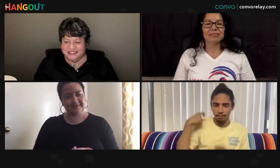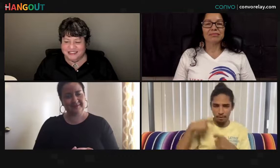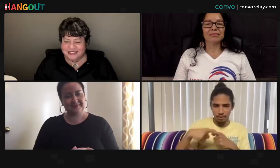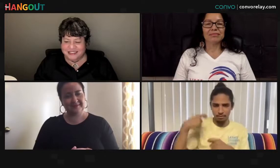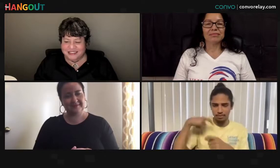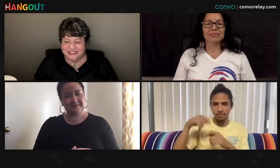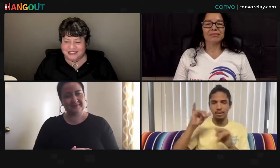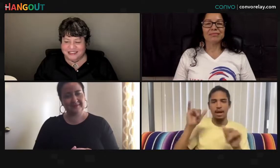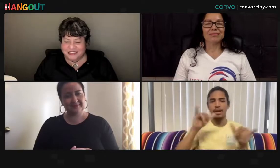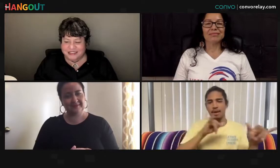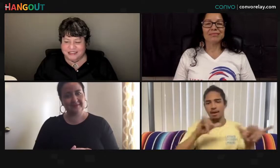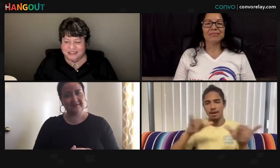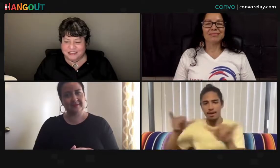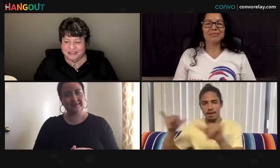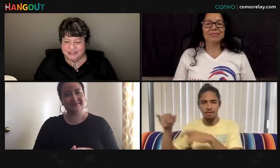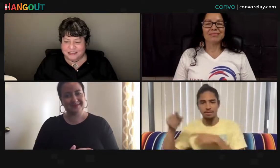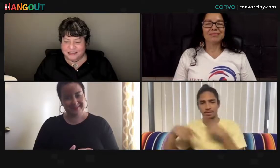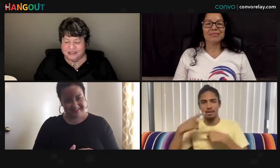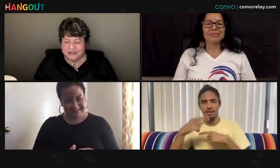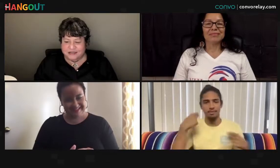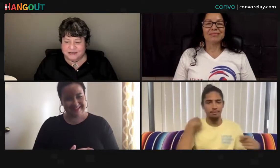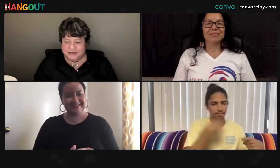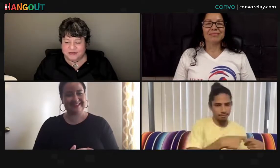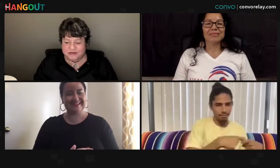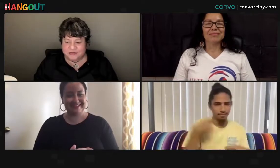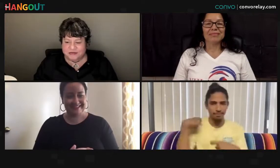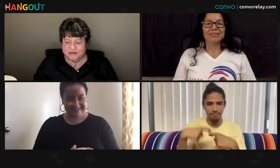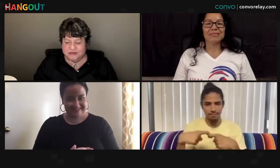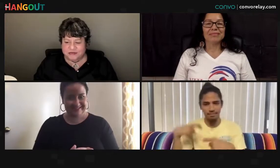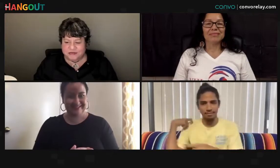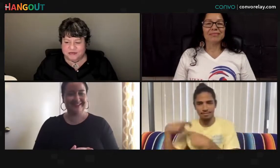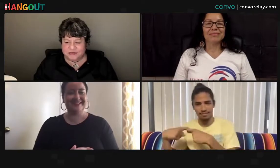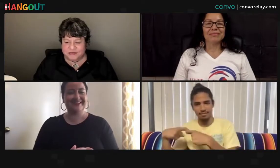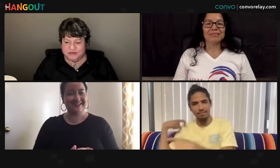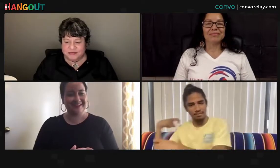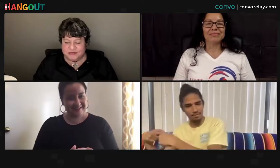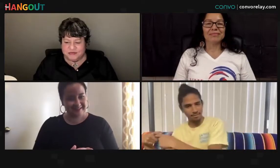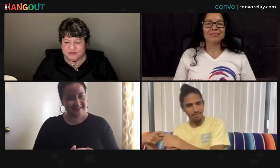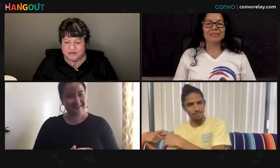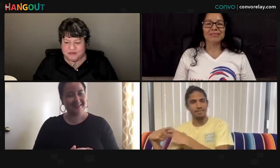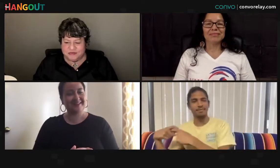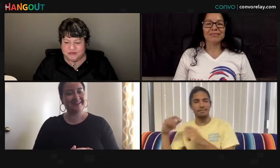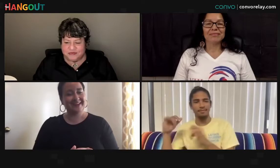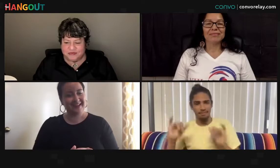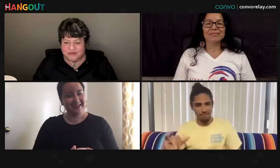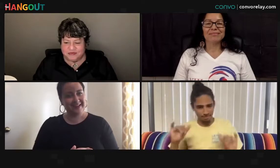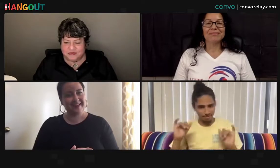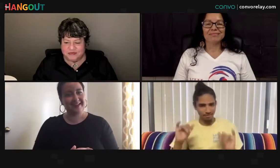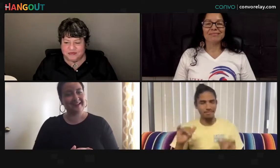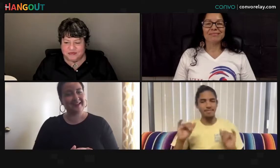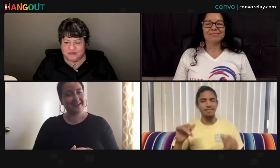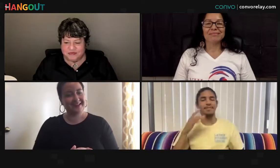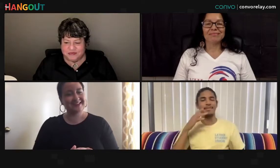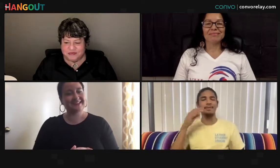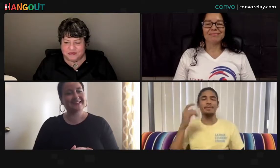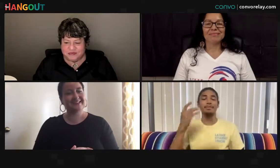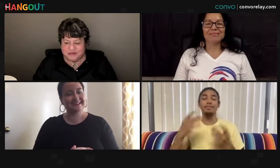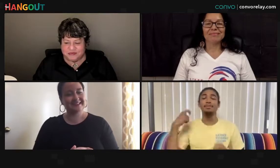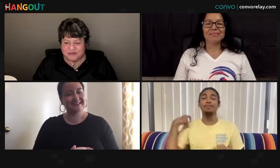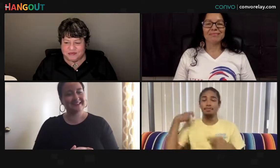I'm Latino. This is what I'm signing. This is with an O." And so of course it's the same sign, but it may mean different things. So that's something that people need